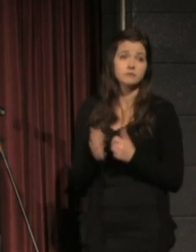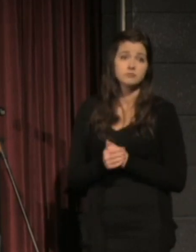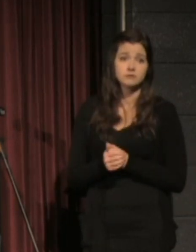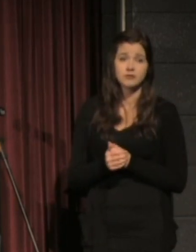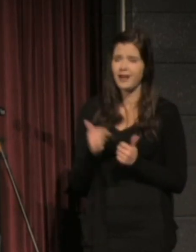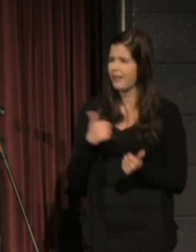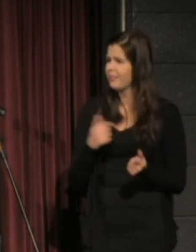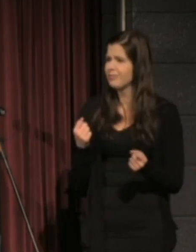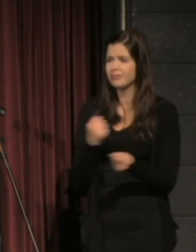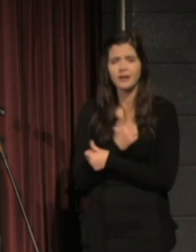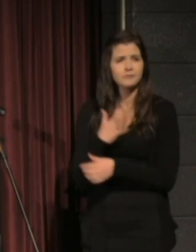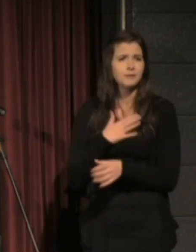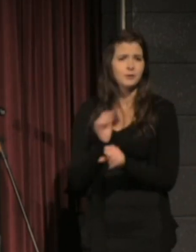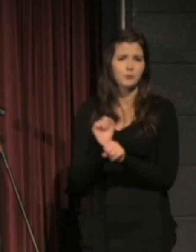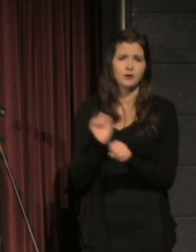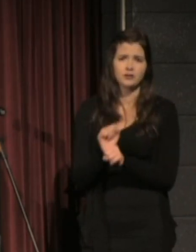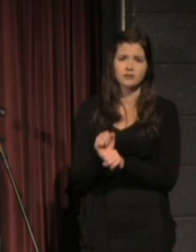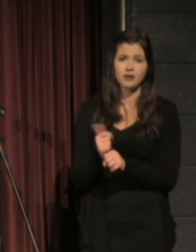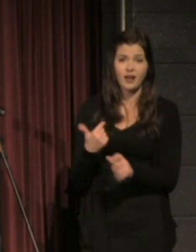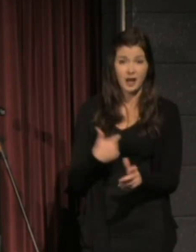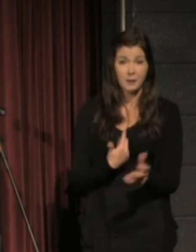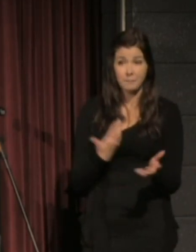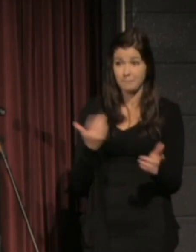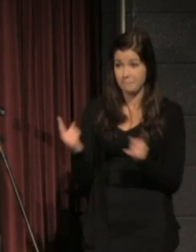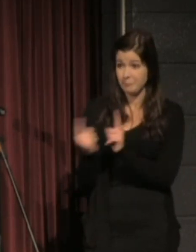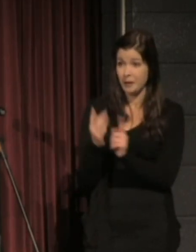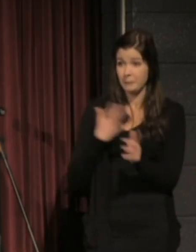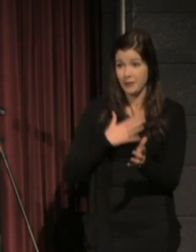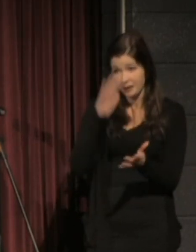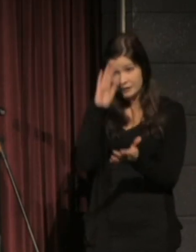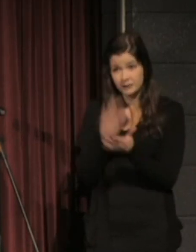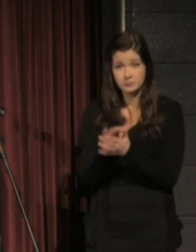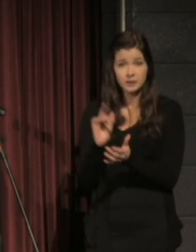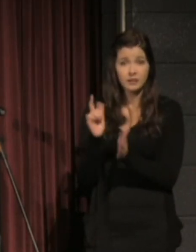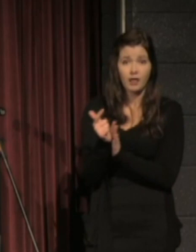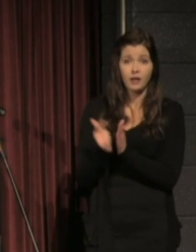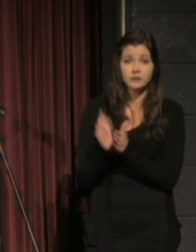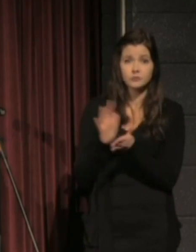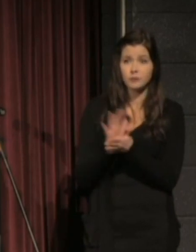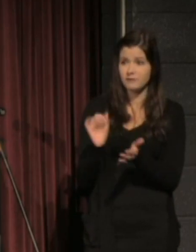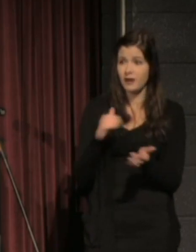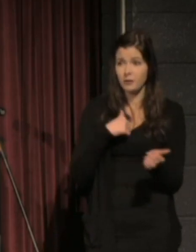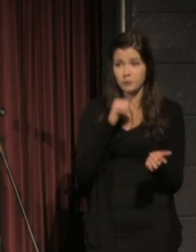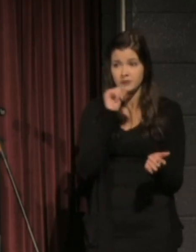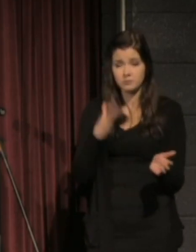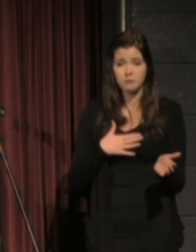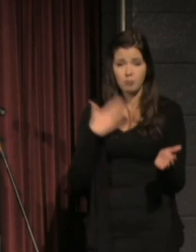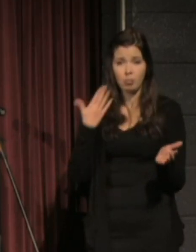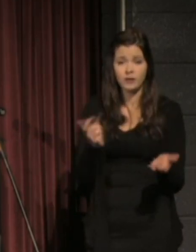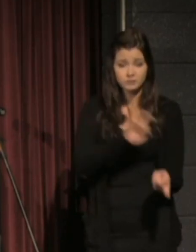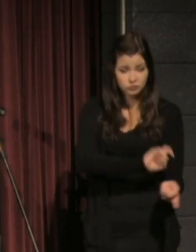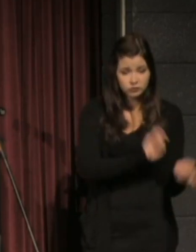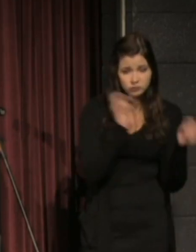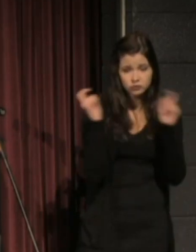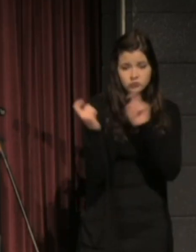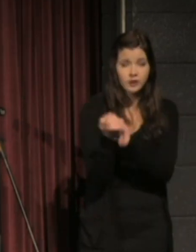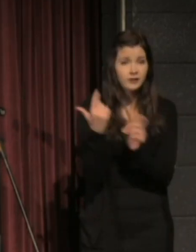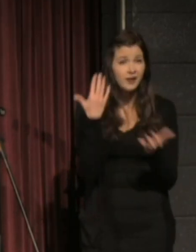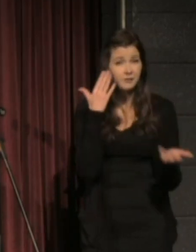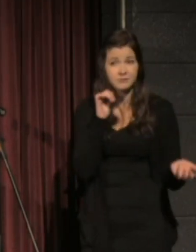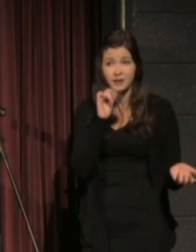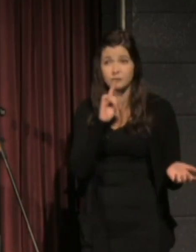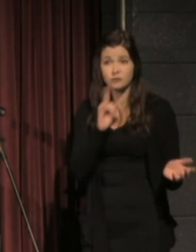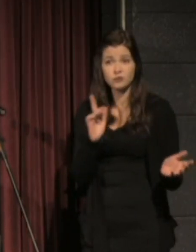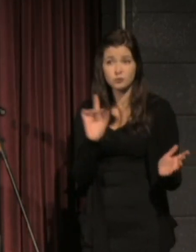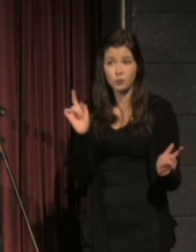I love my work, and I met my husband in law school. If I hadn't been willing to shift gears, I'm not sure where I